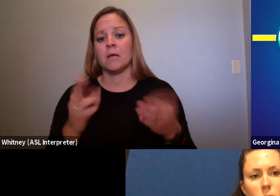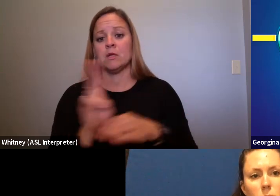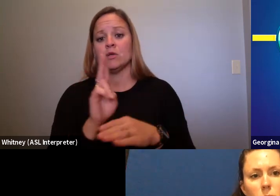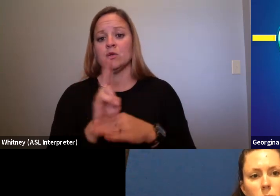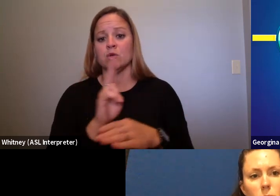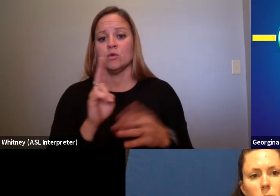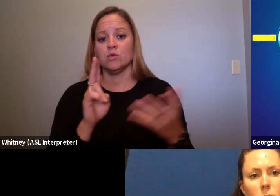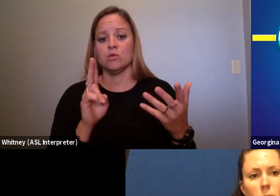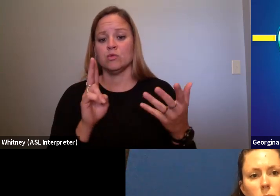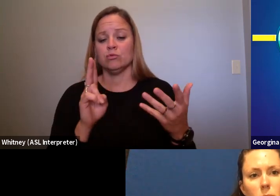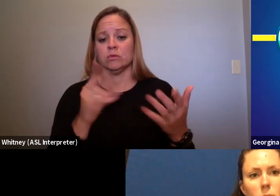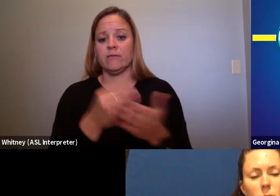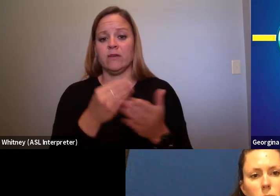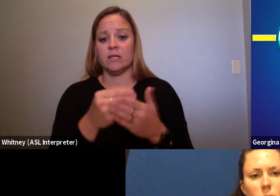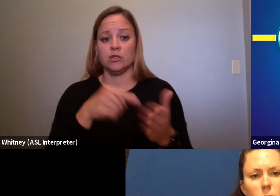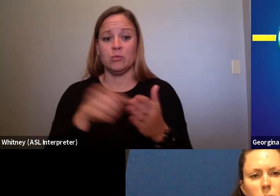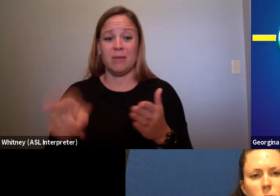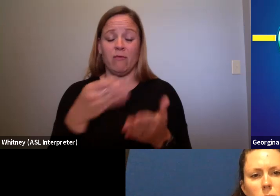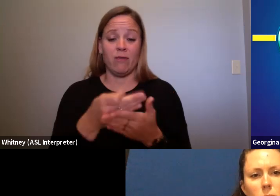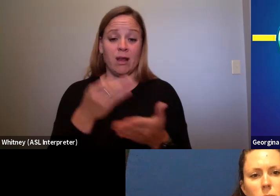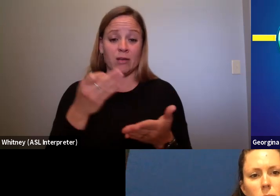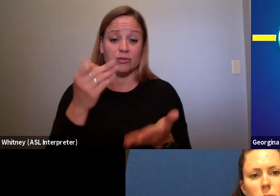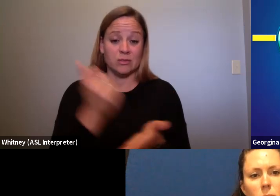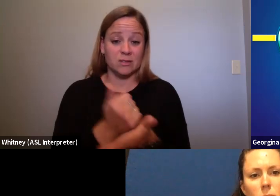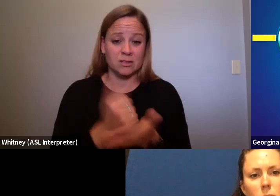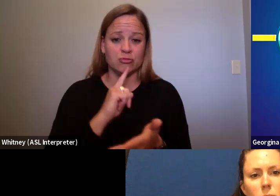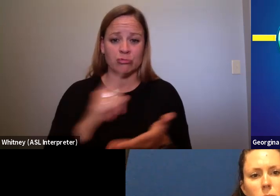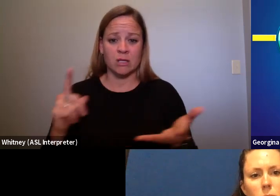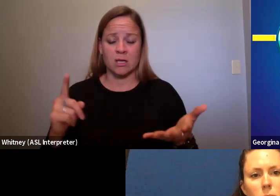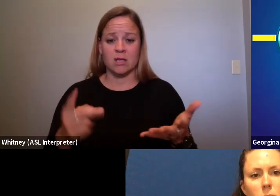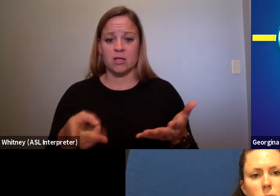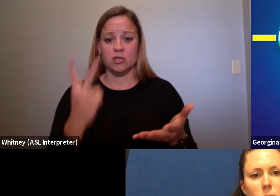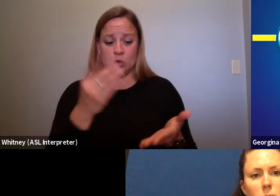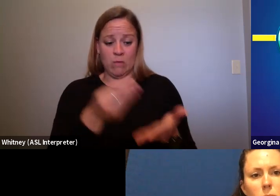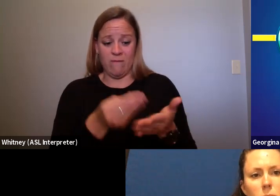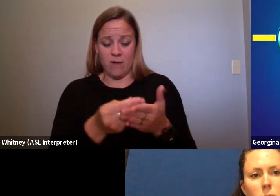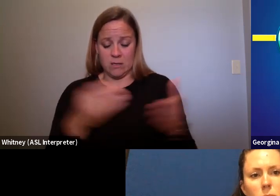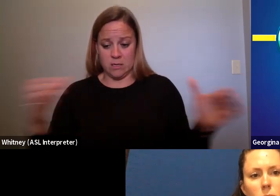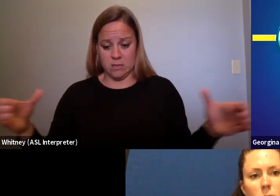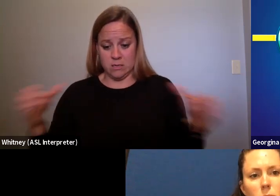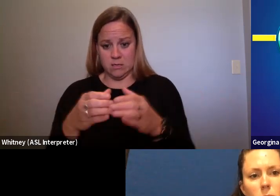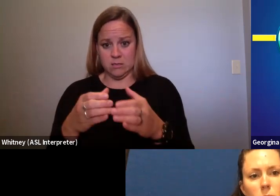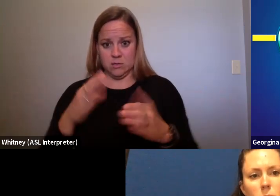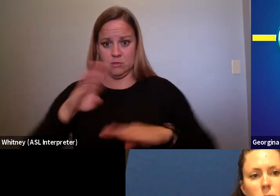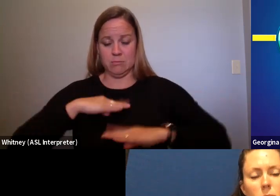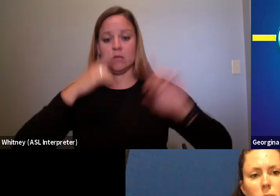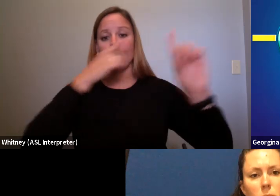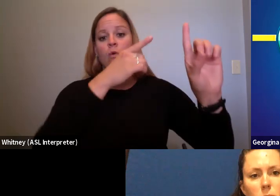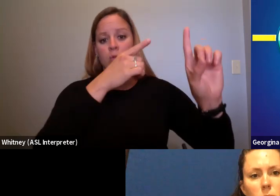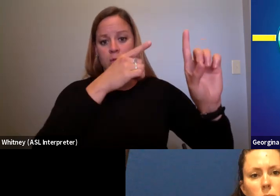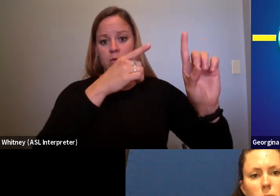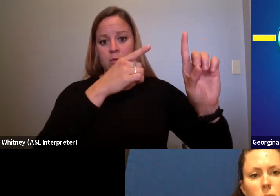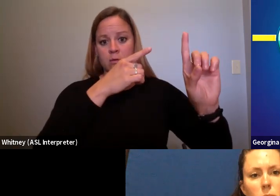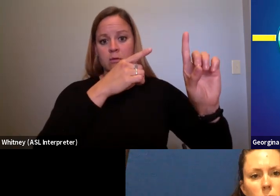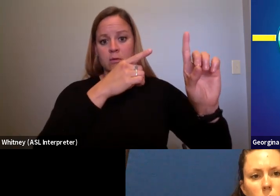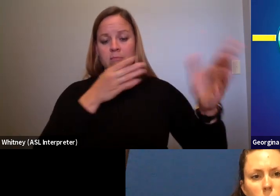to pay just for the financial assistance. So it's really, bringing those two funding sources together to meet the goal, which is services to